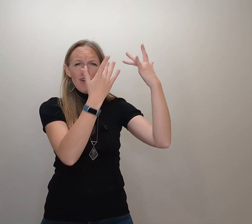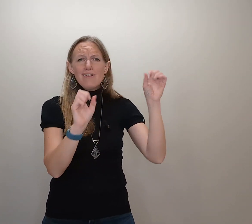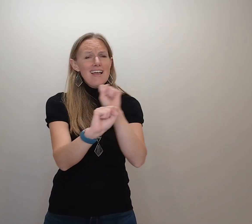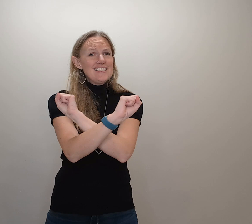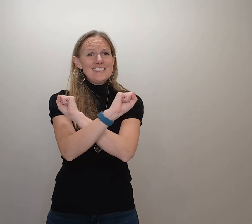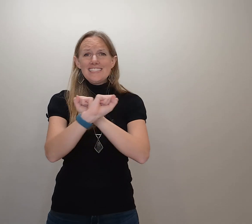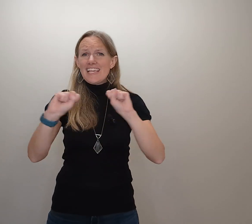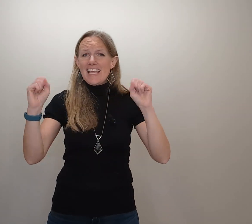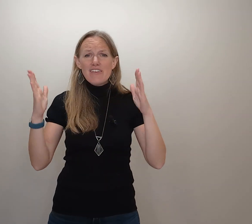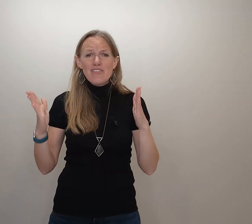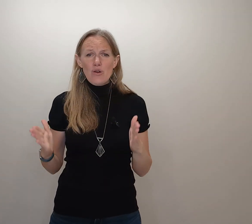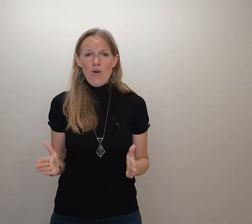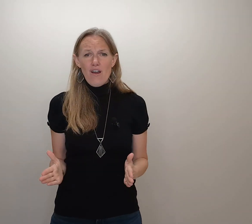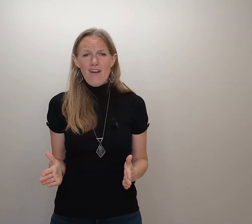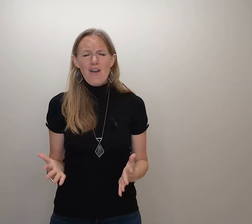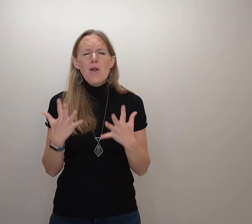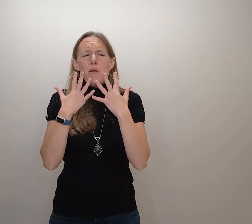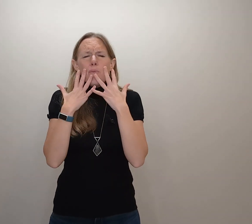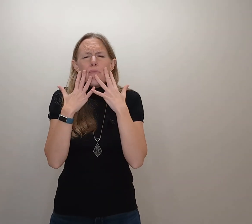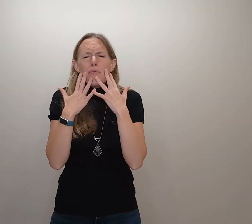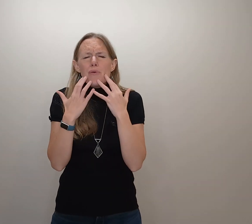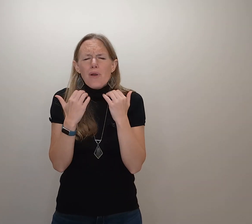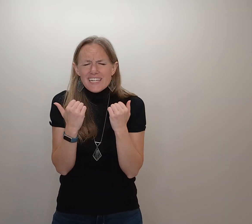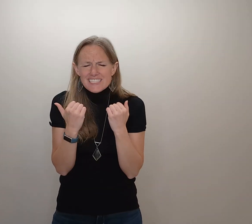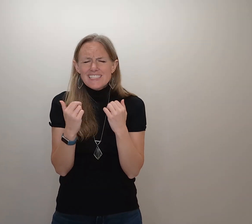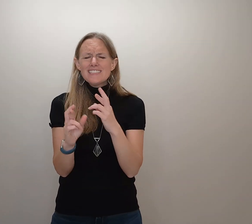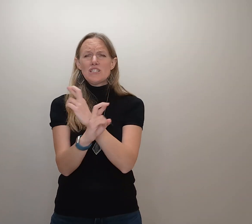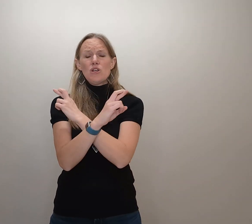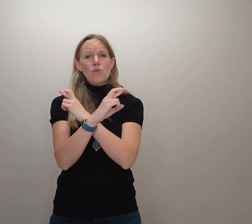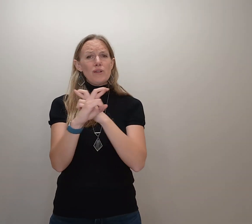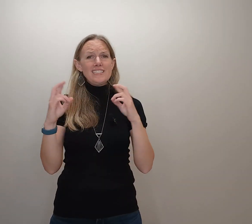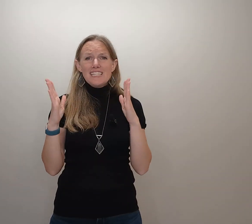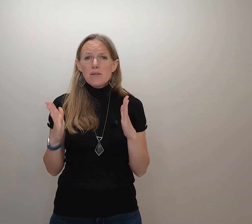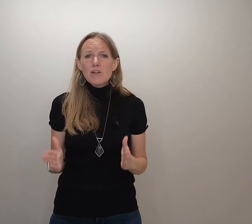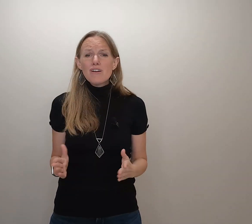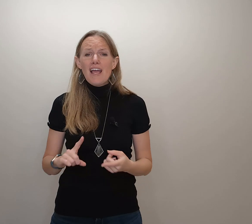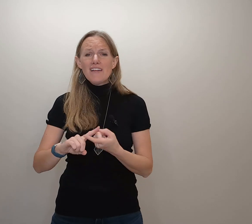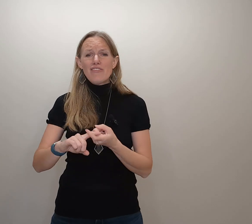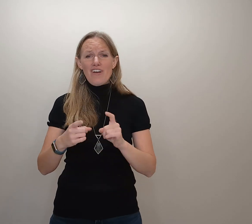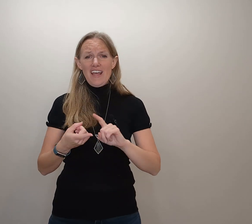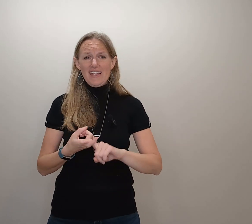merciful Savior, precious Redeemer and